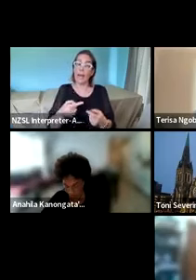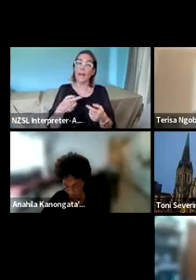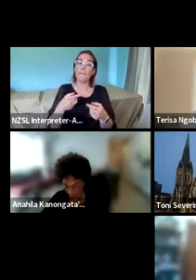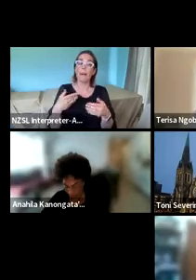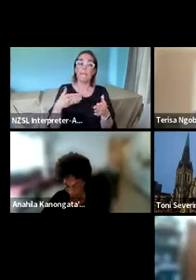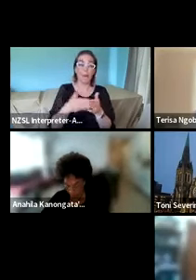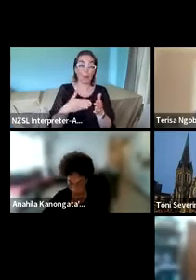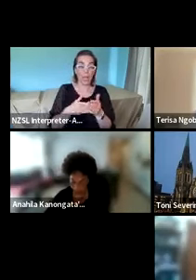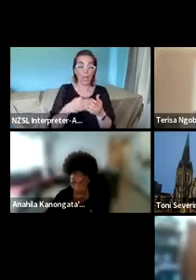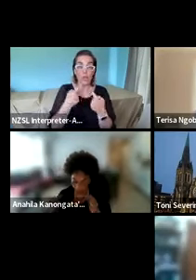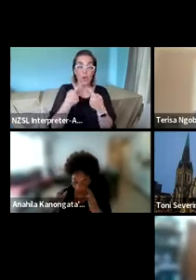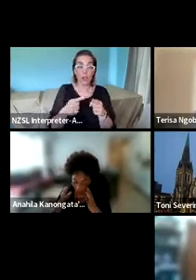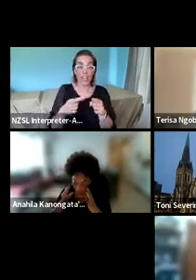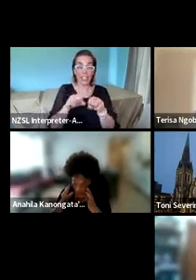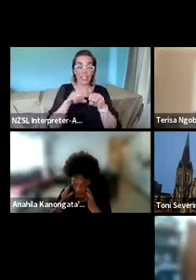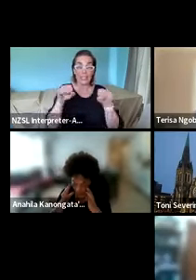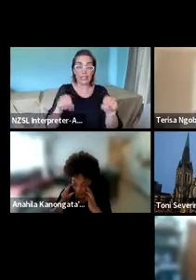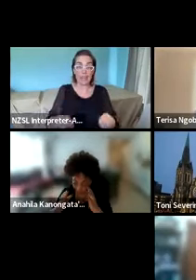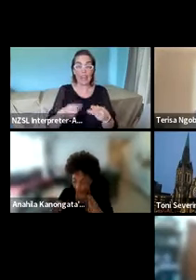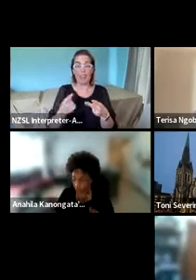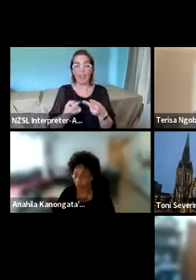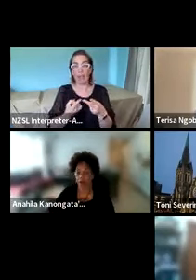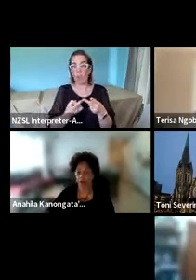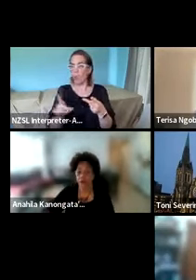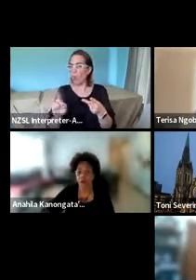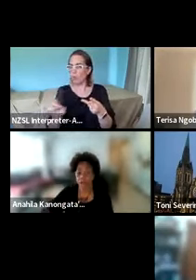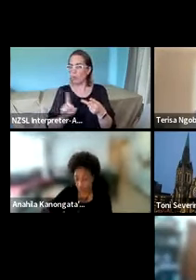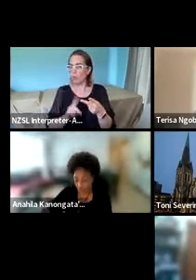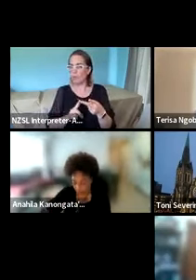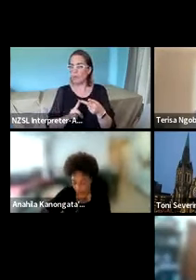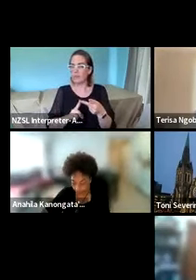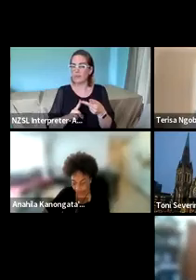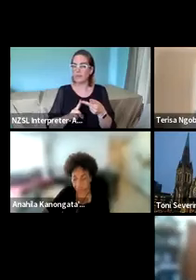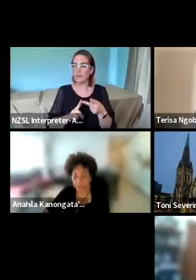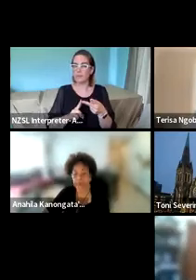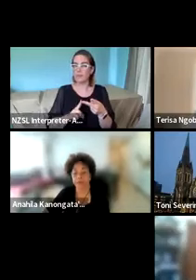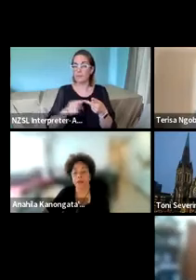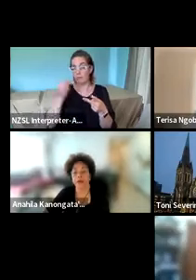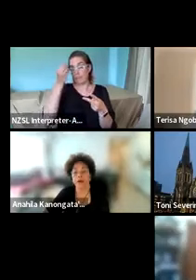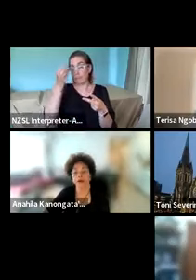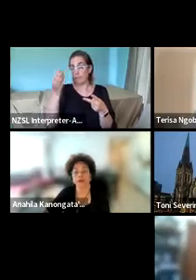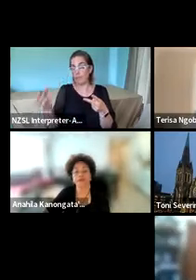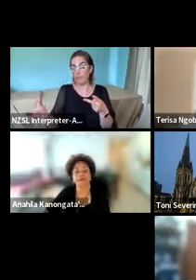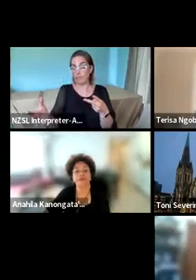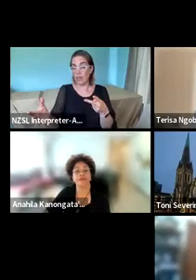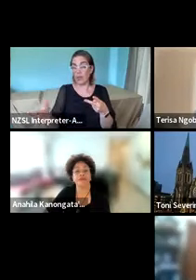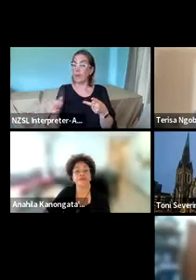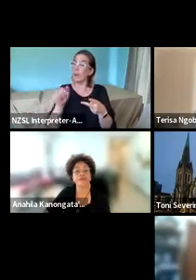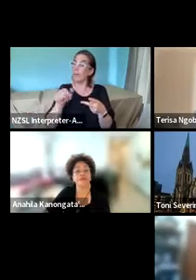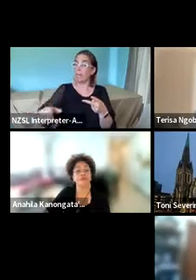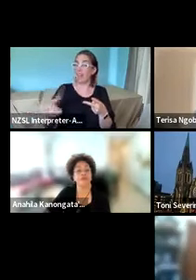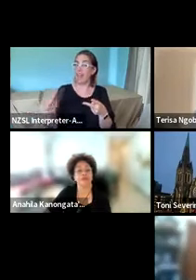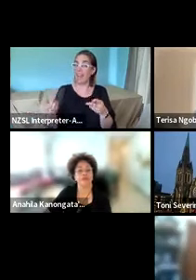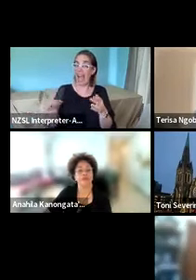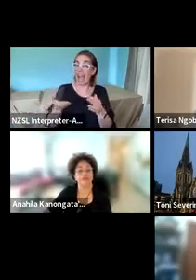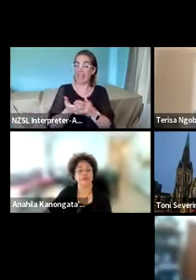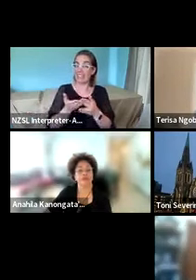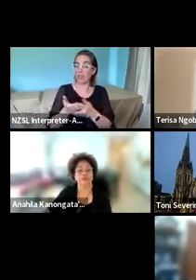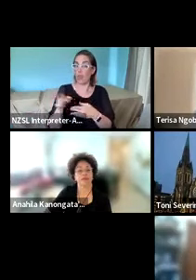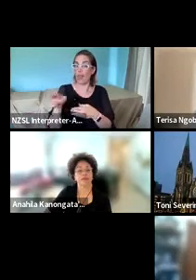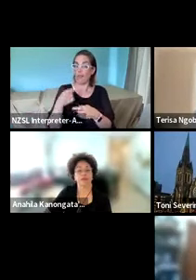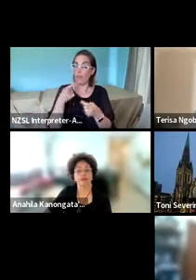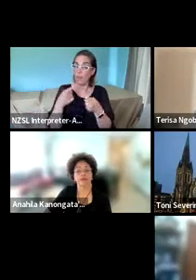notification system, and then what? Which is letting people get access to that information so that they